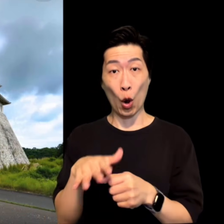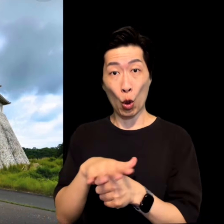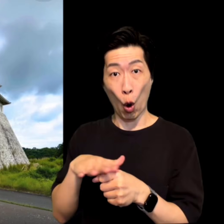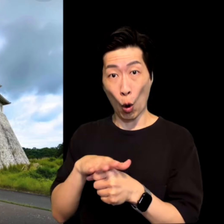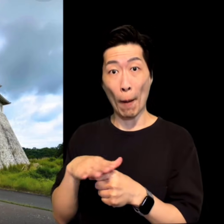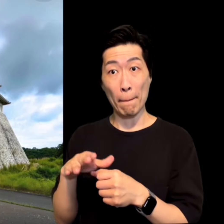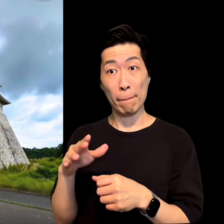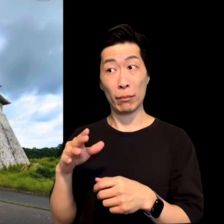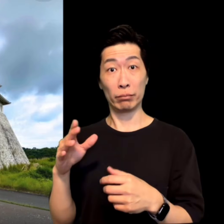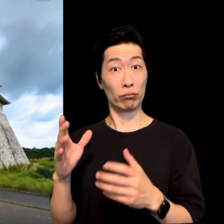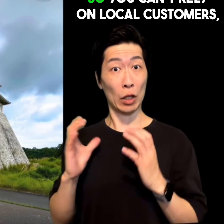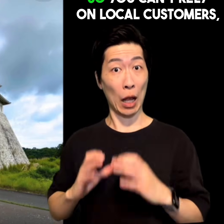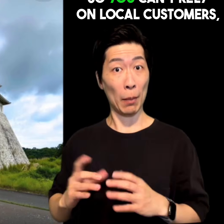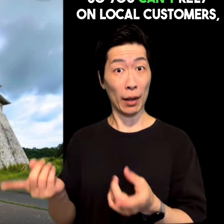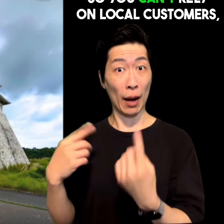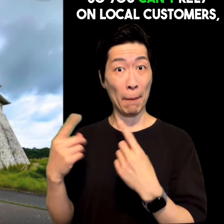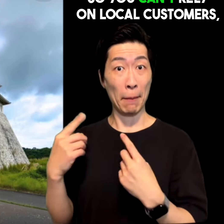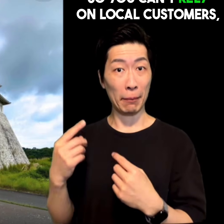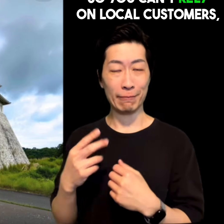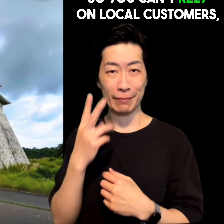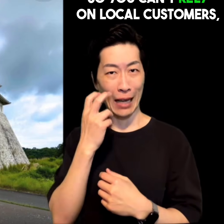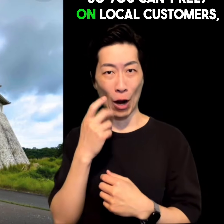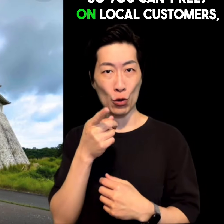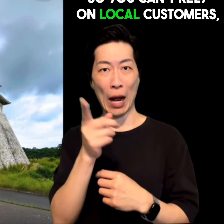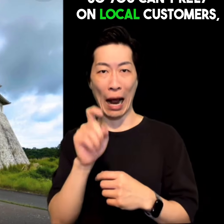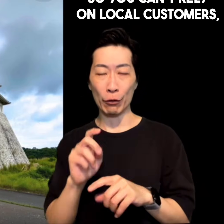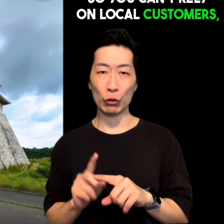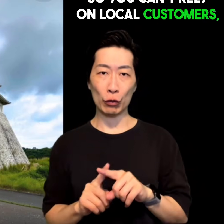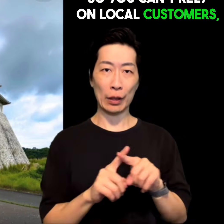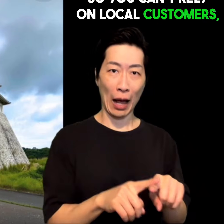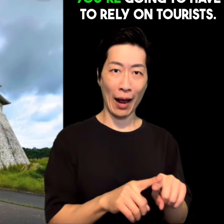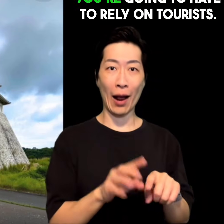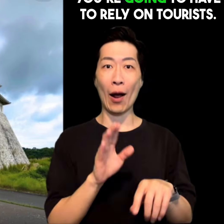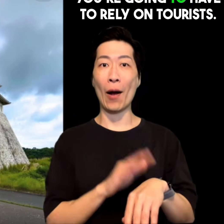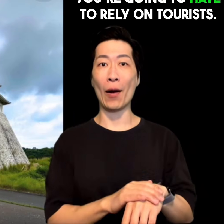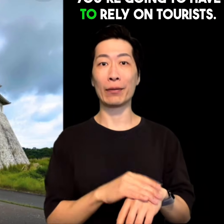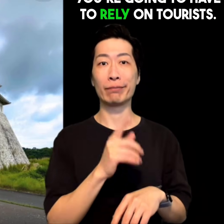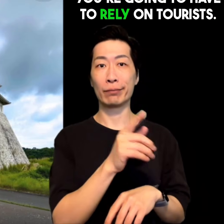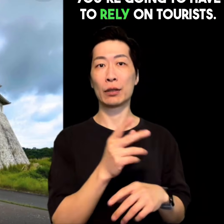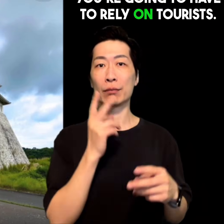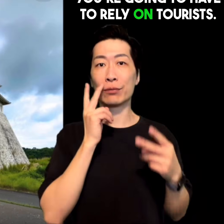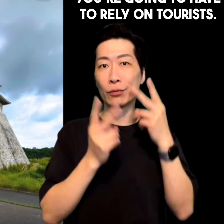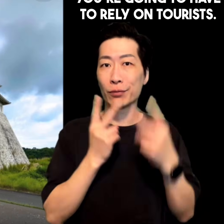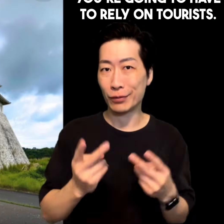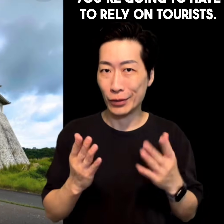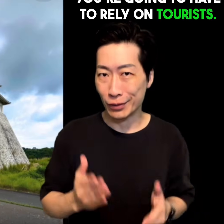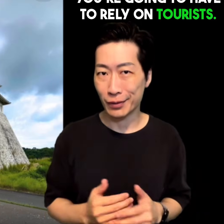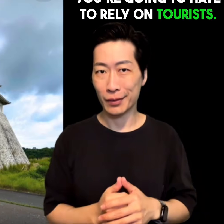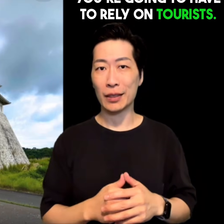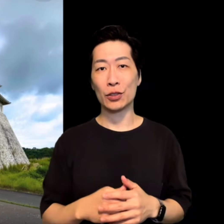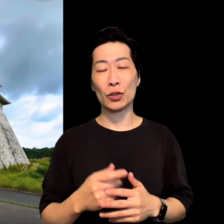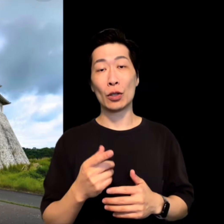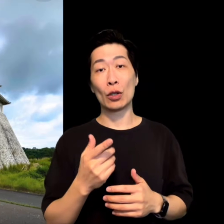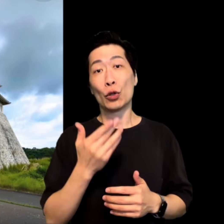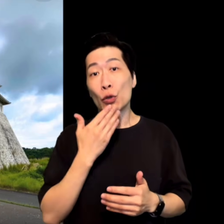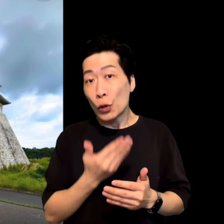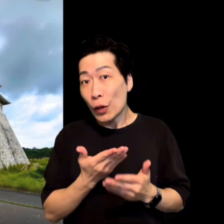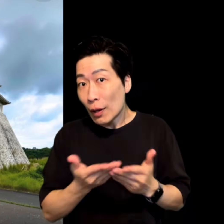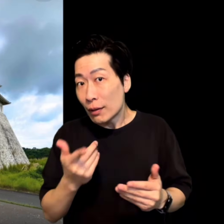town. So you can't rely on local customers. You're gonna have to rely on